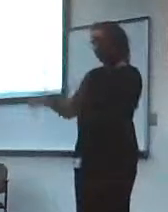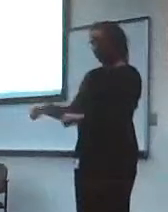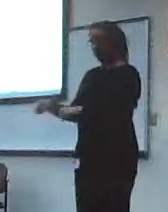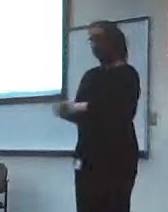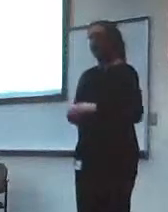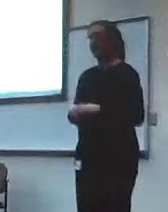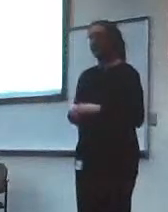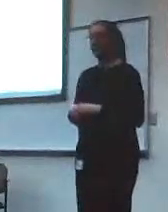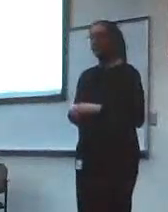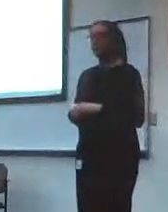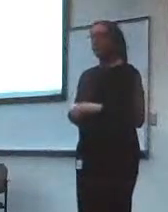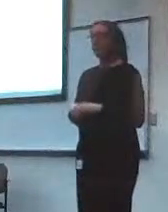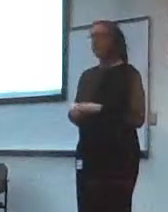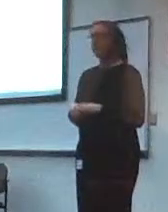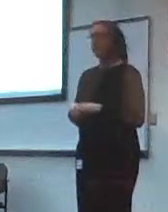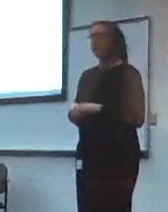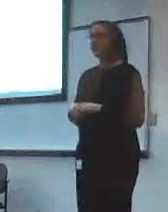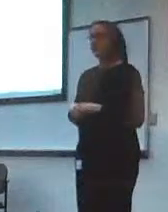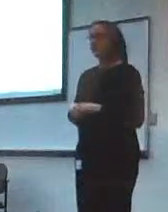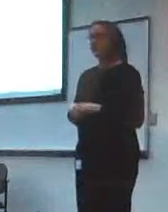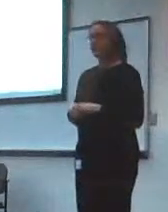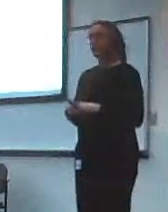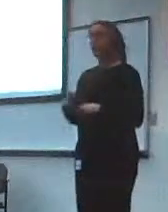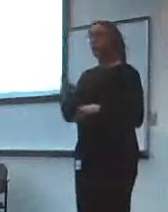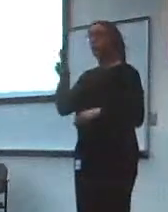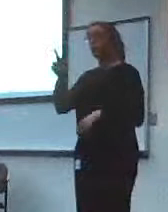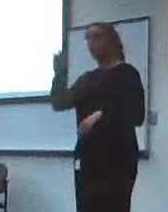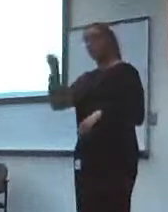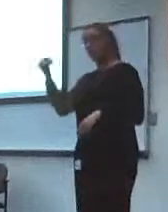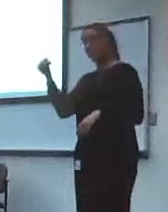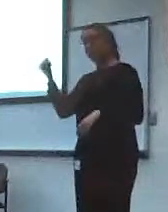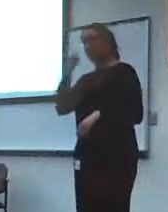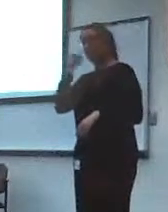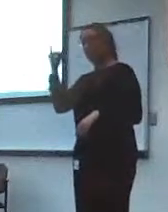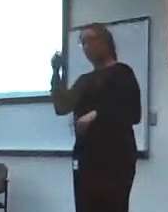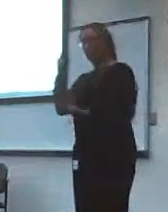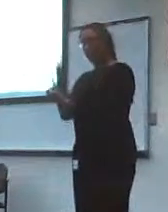Now, the idea is, how do we change the justice system?